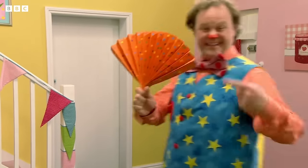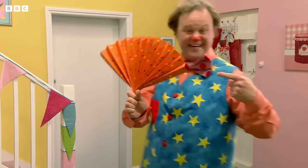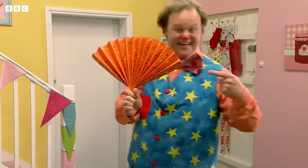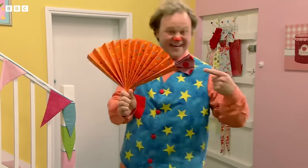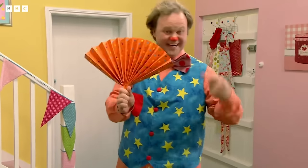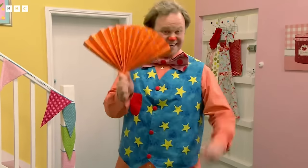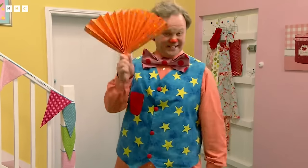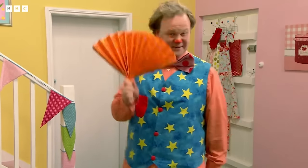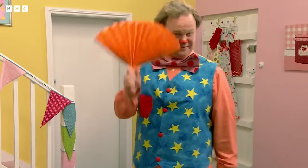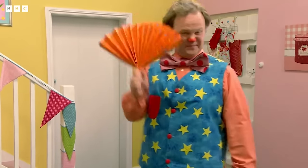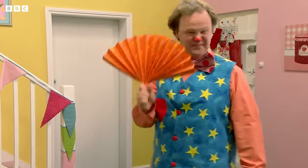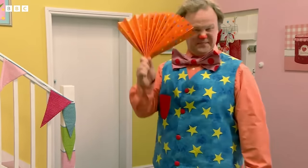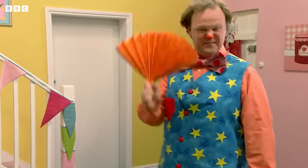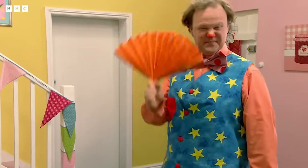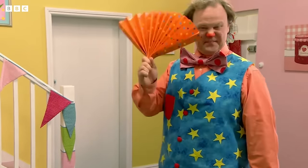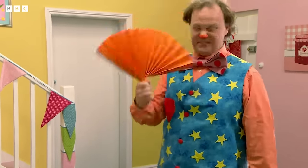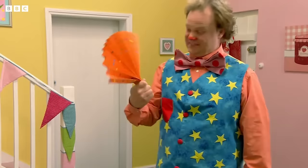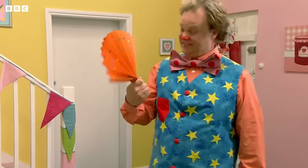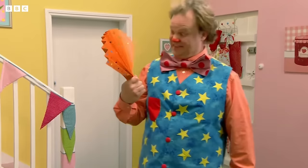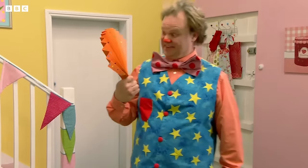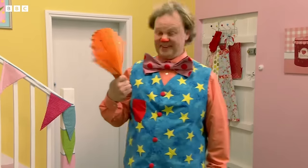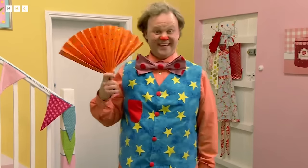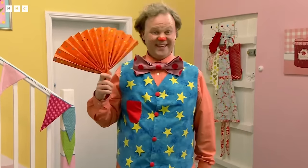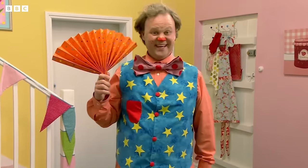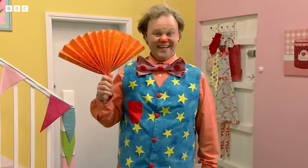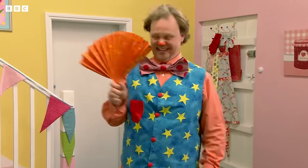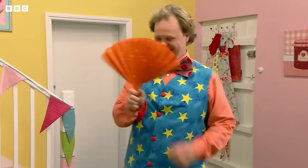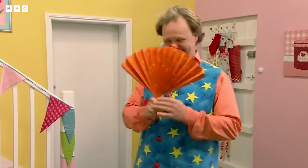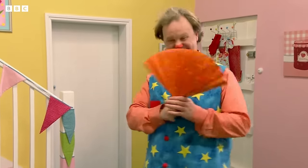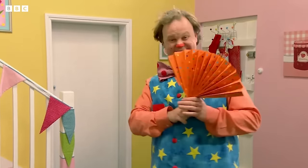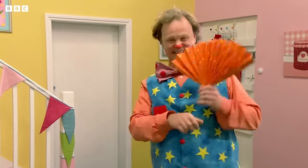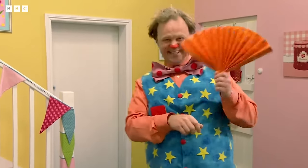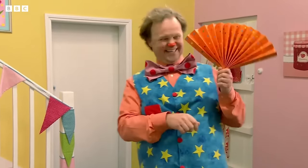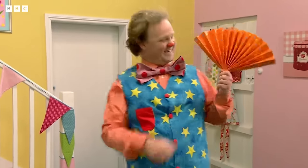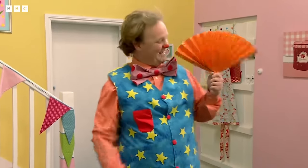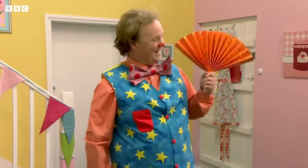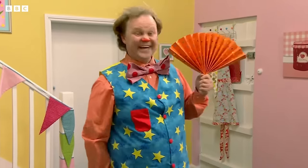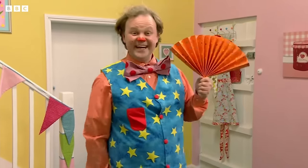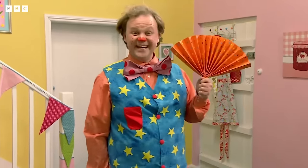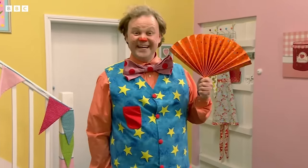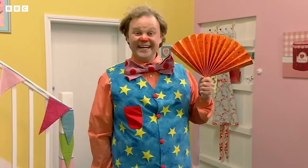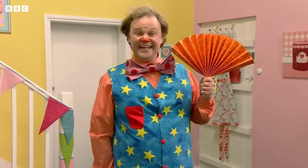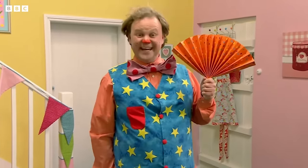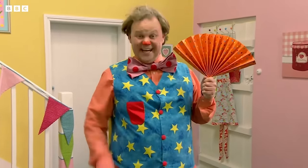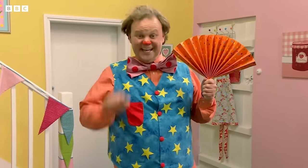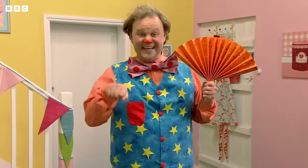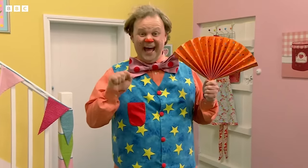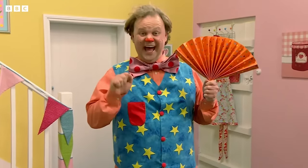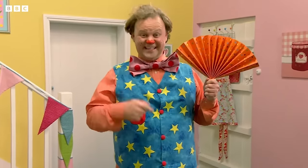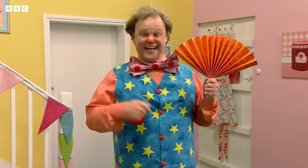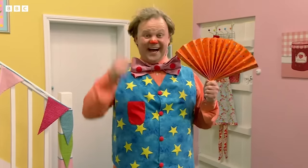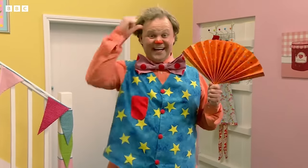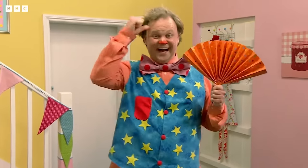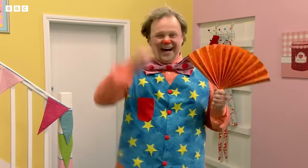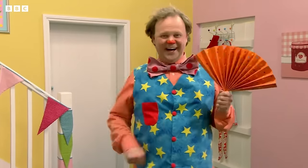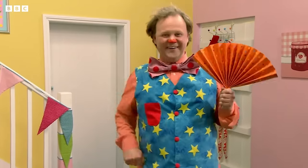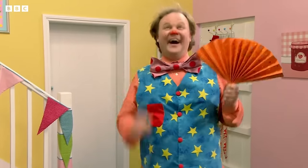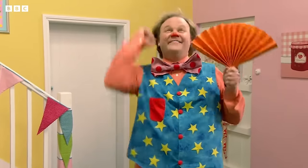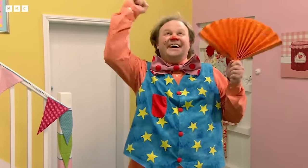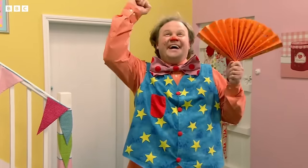Ta-da! A fan? Good idea. You can use the fan to cool yourself down. Yes, I know!